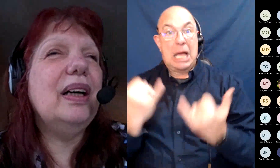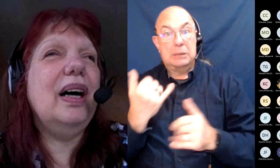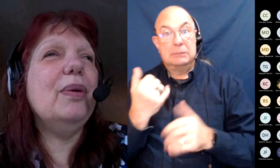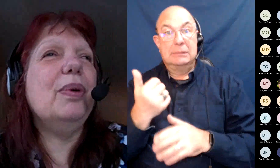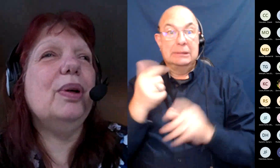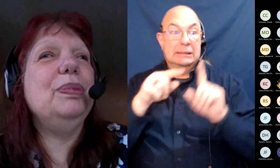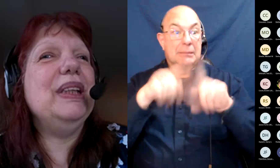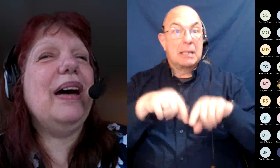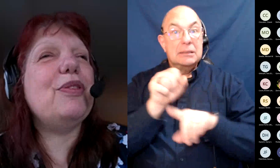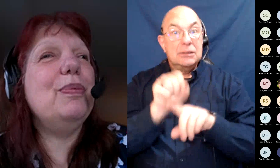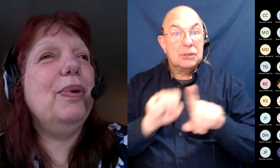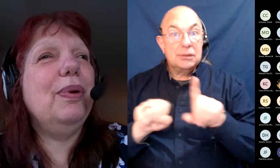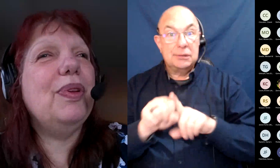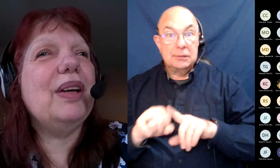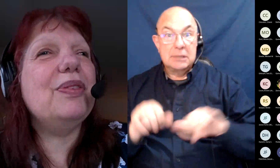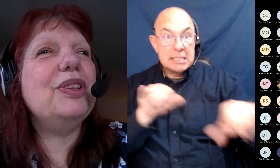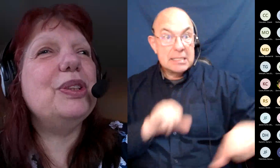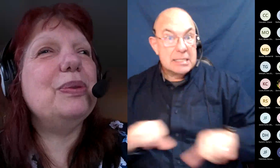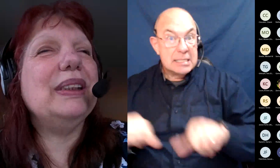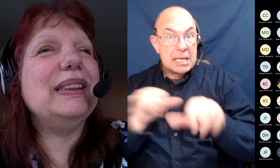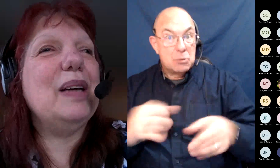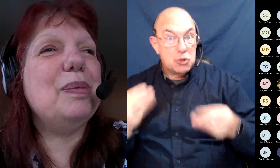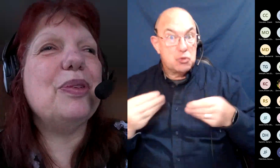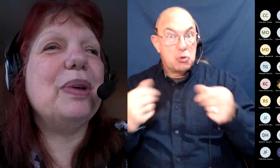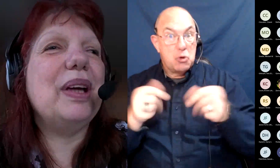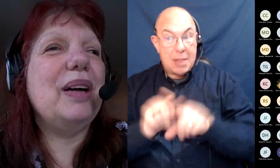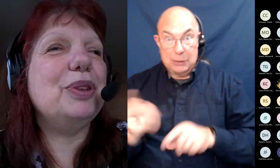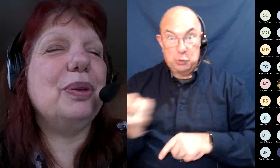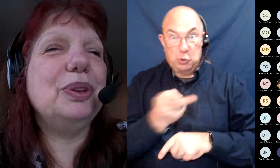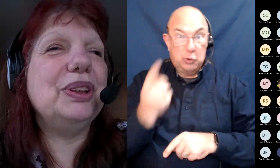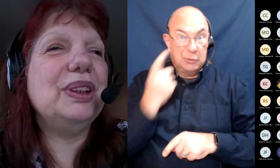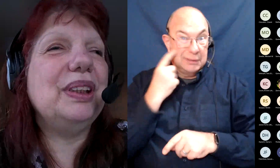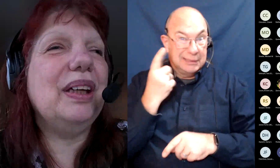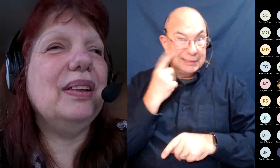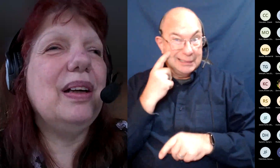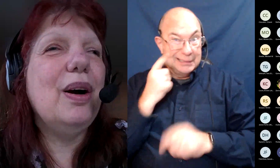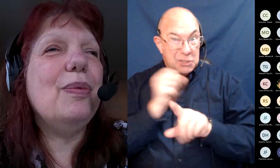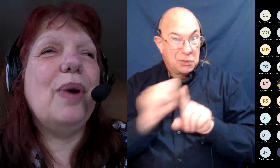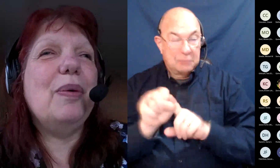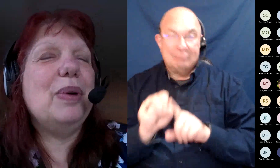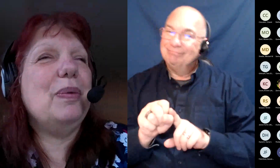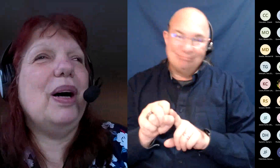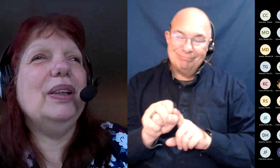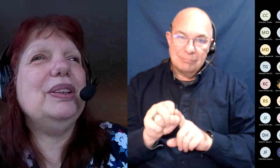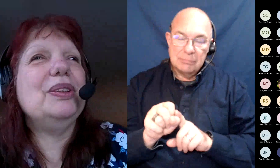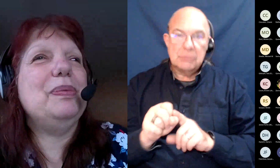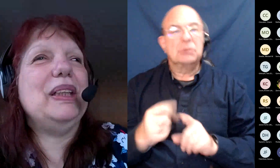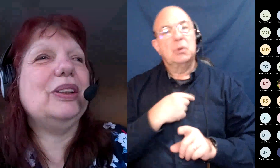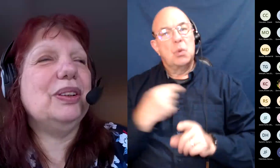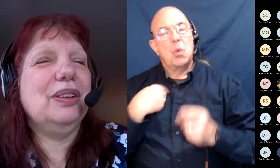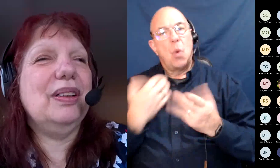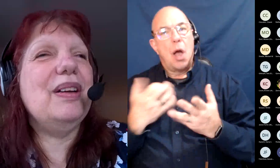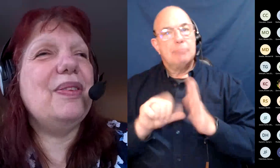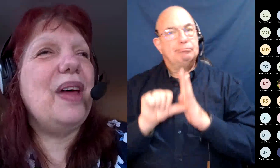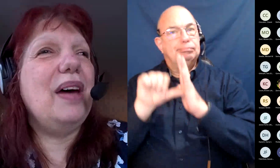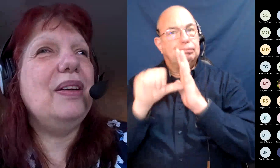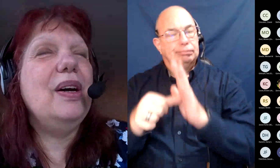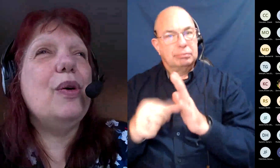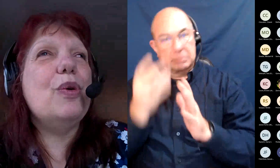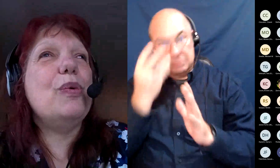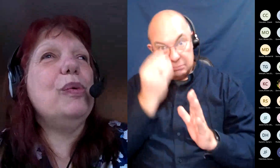situations will be as smooth as the two examples we have showed you today. What we want to make sure